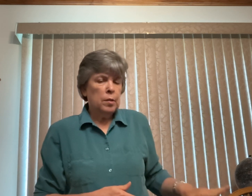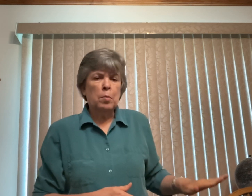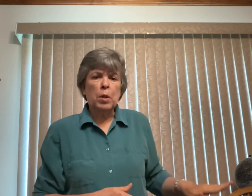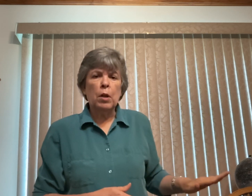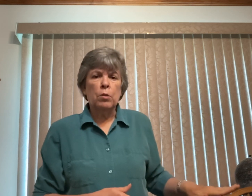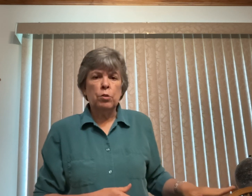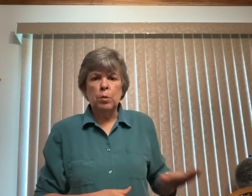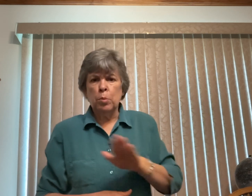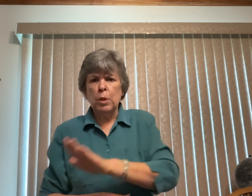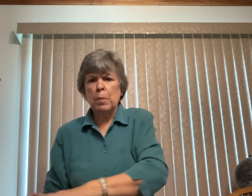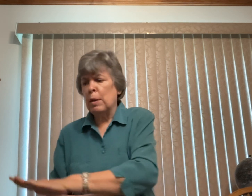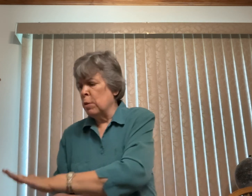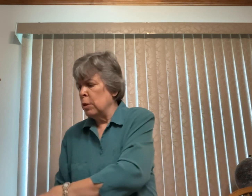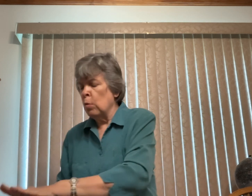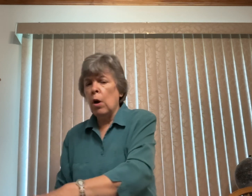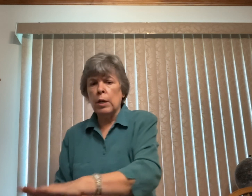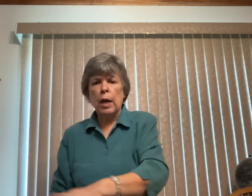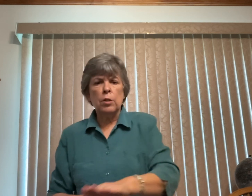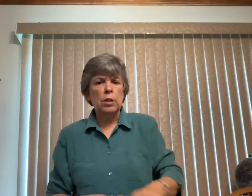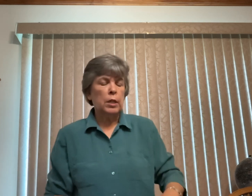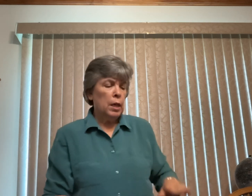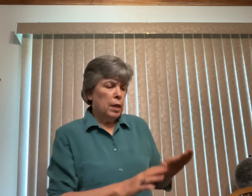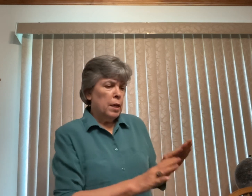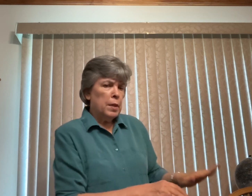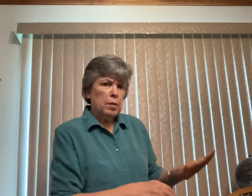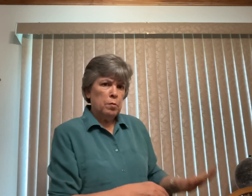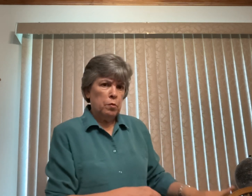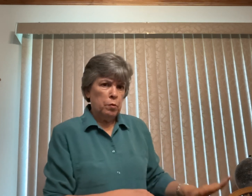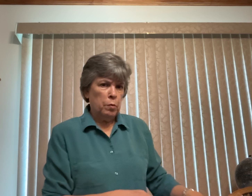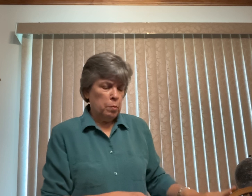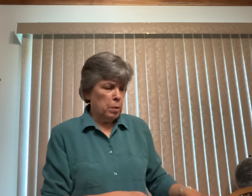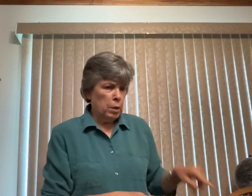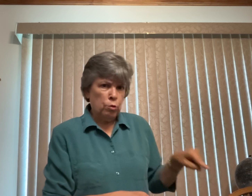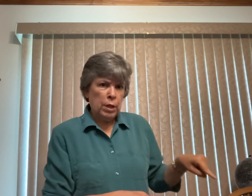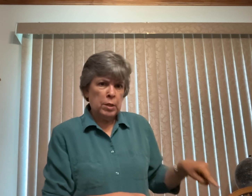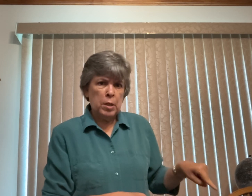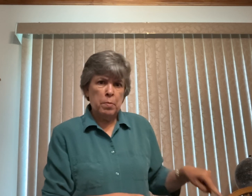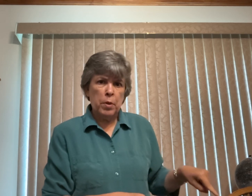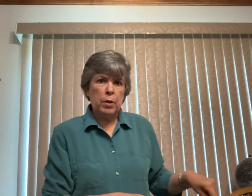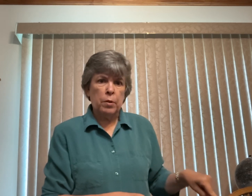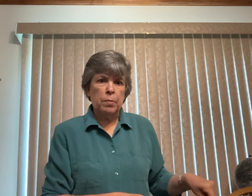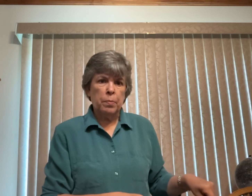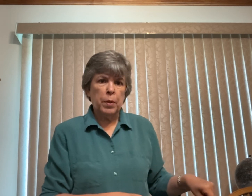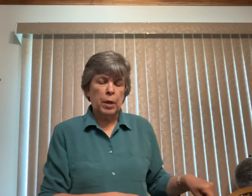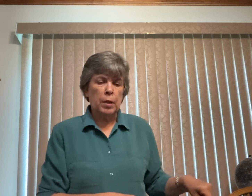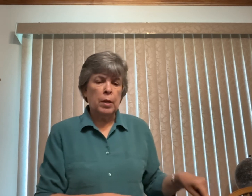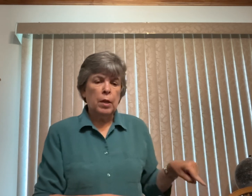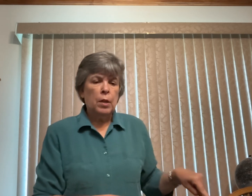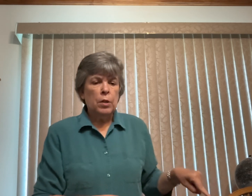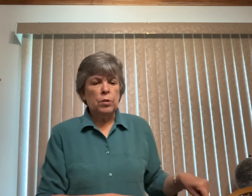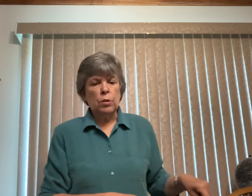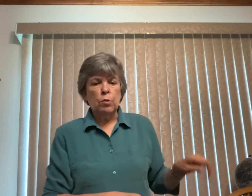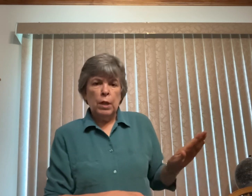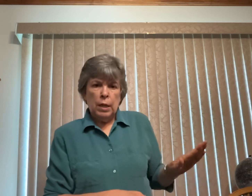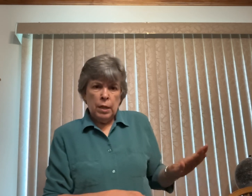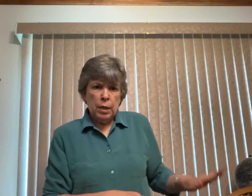somewhere else. You can put him anywhere you want, actually, and then address him there. Okay, so